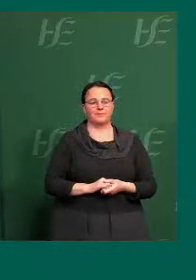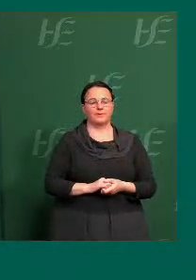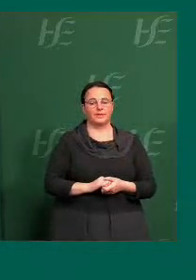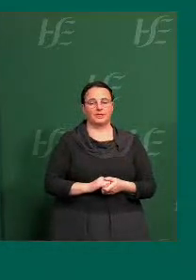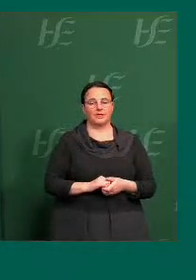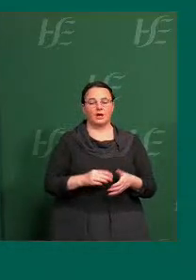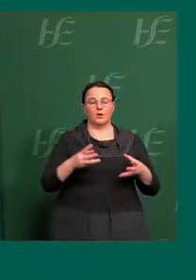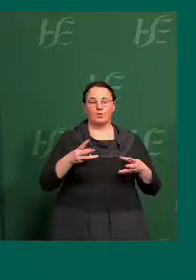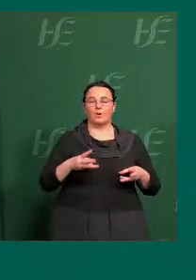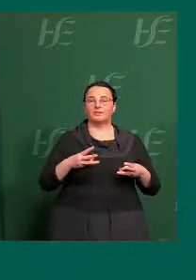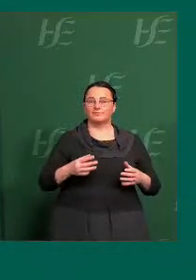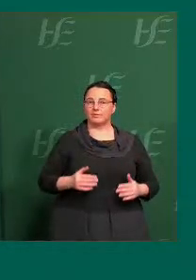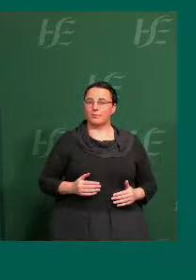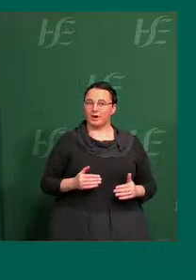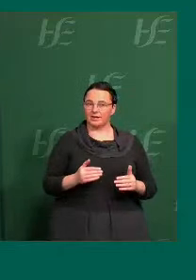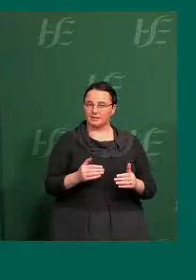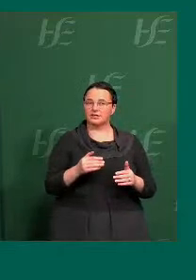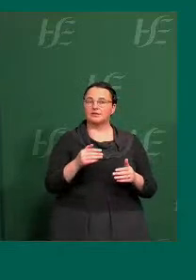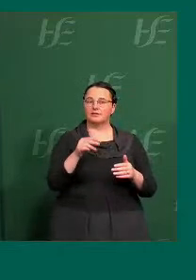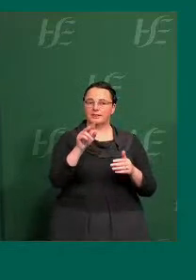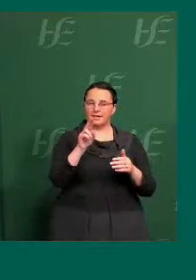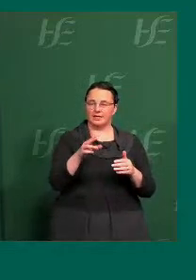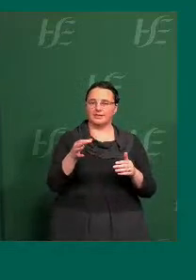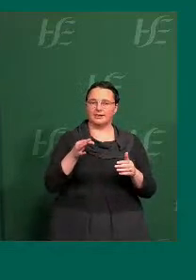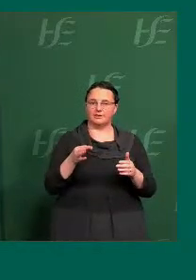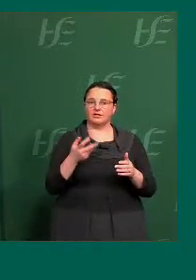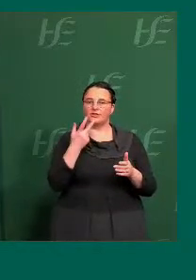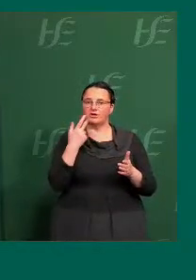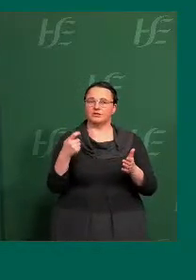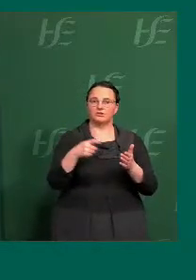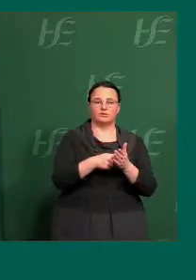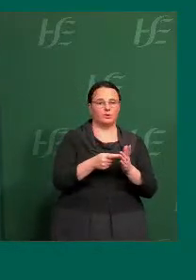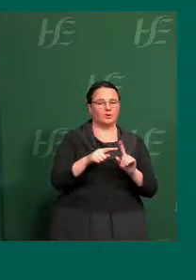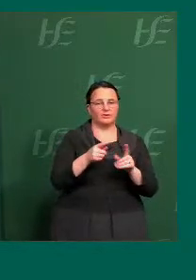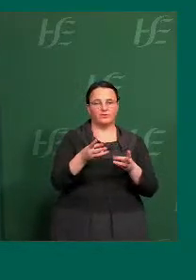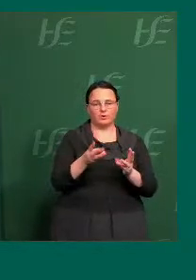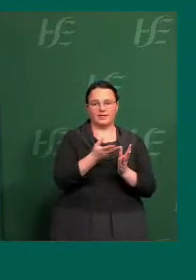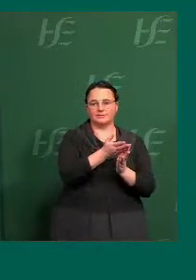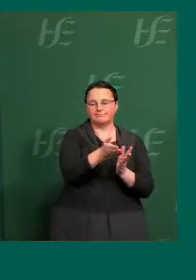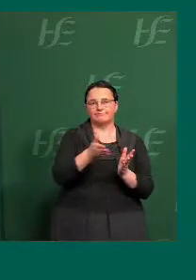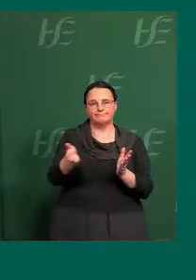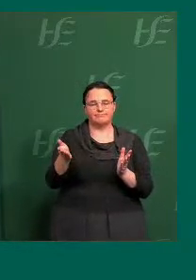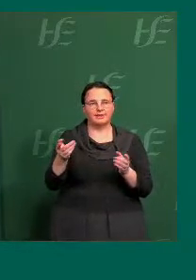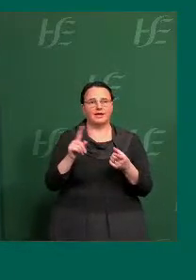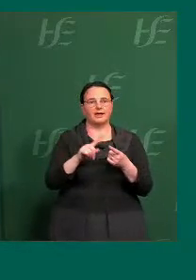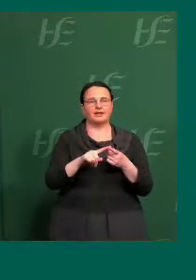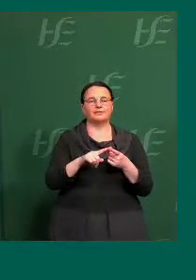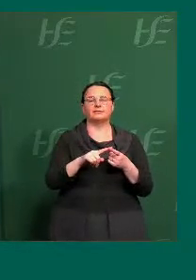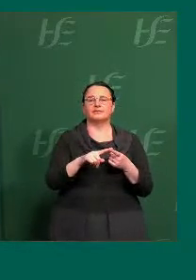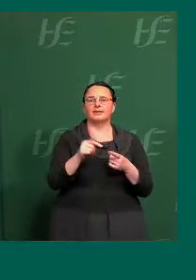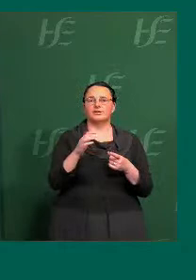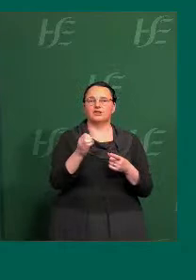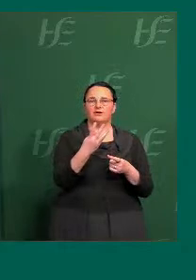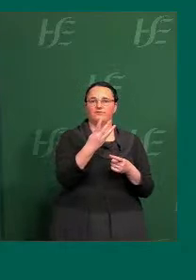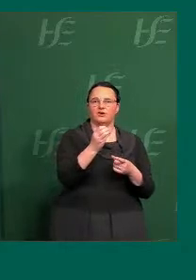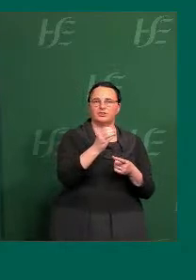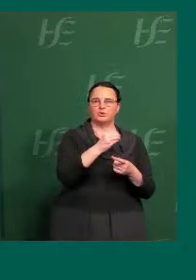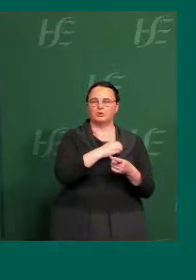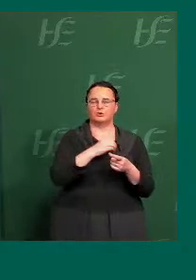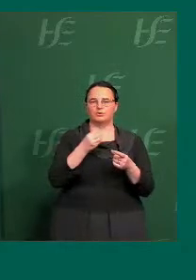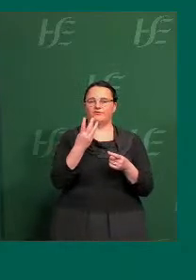can get their boosters from this weekend through all channels, and people in the age group 40 to